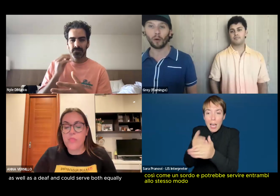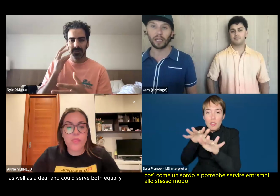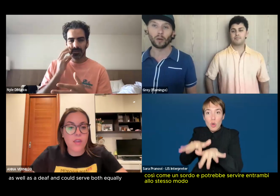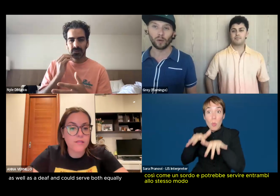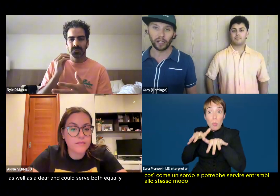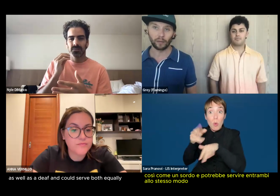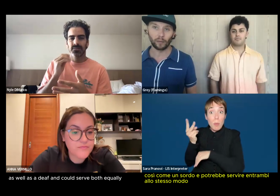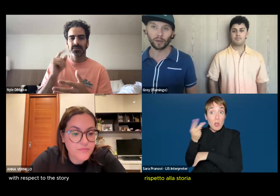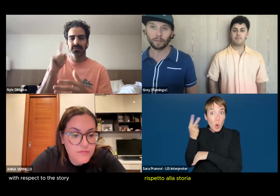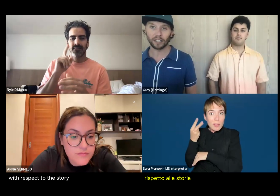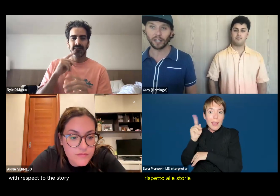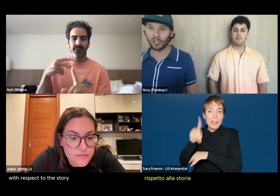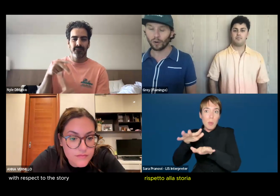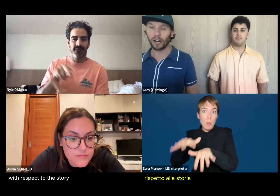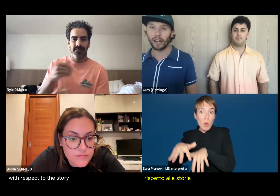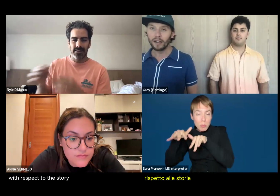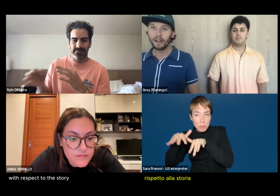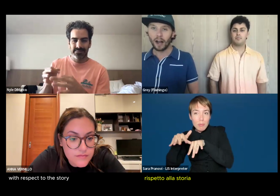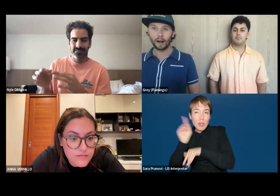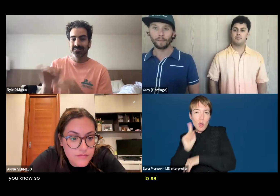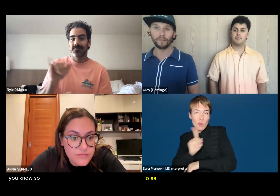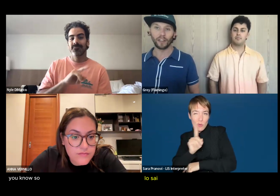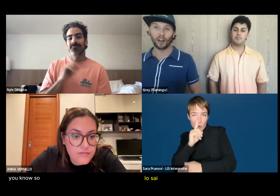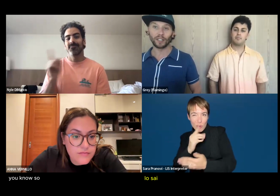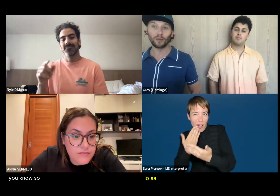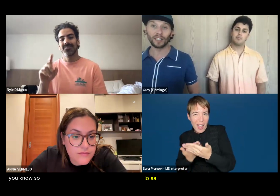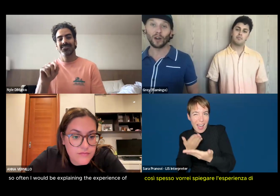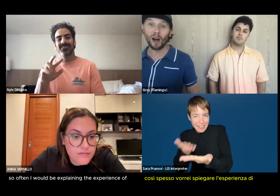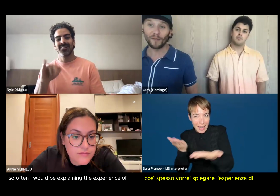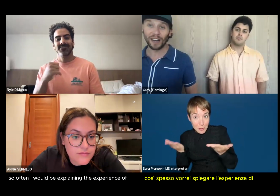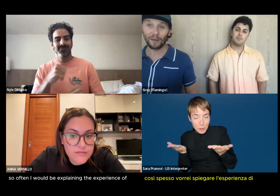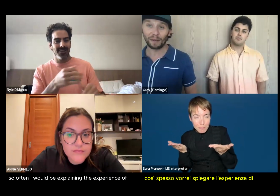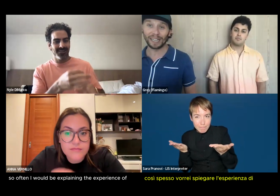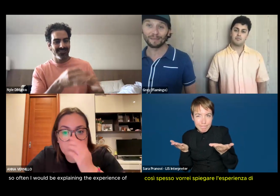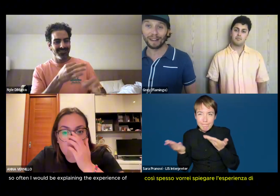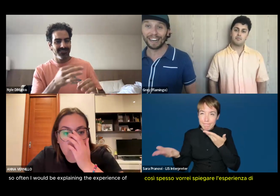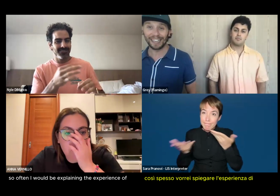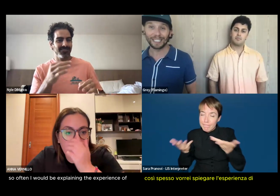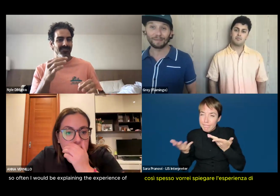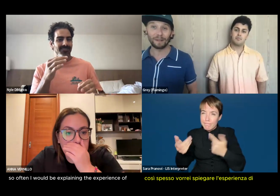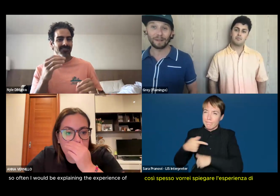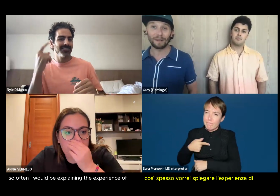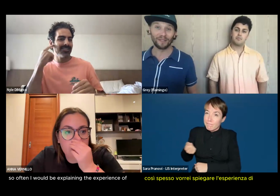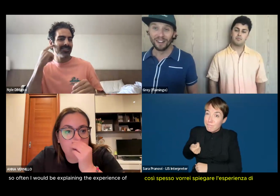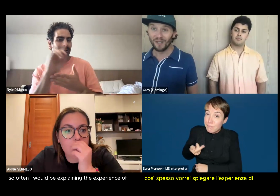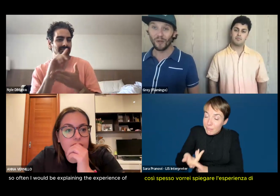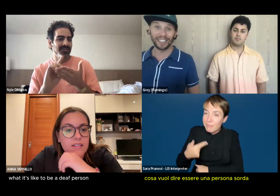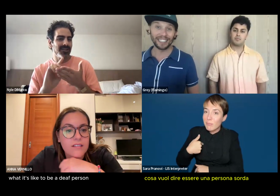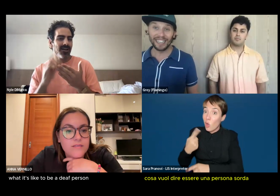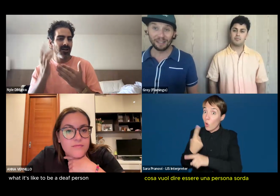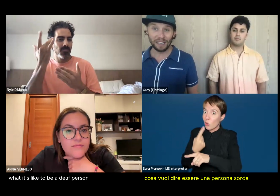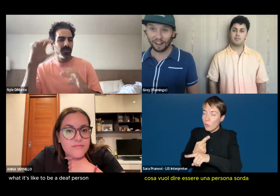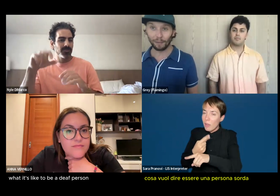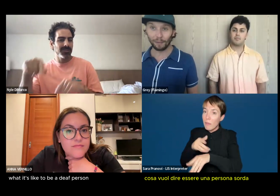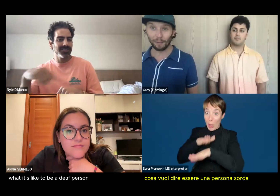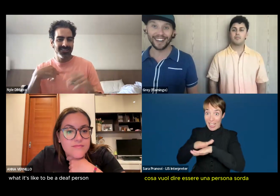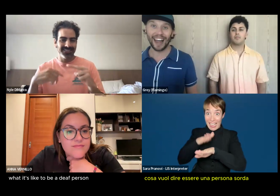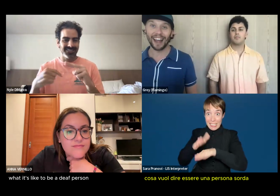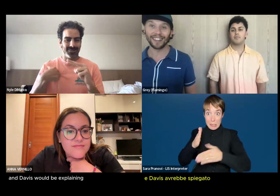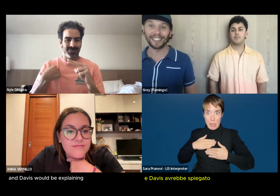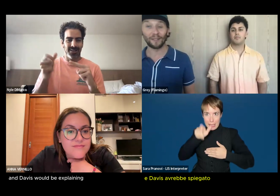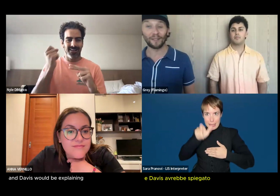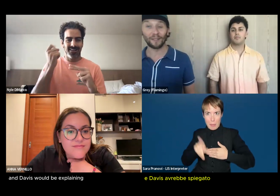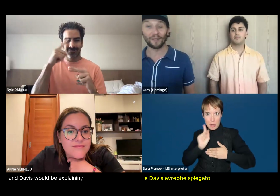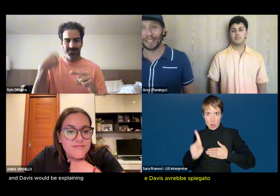could serve both equally with respect to the story. So often I would be explaining the experience of what it's like to be a deaf